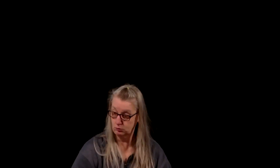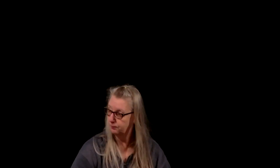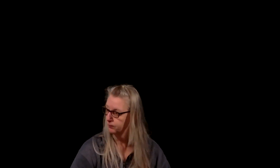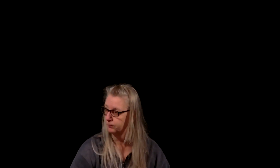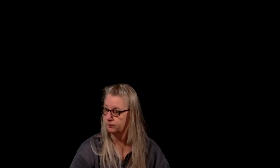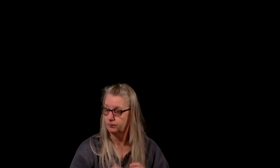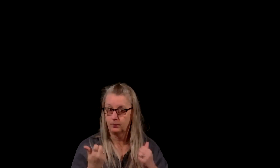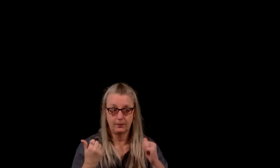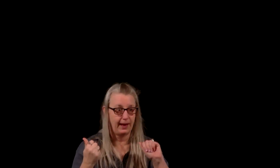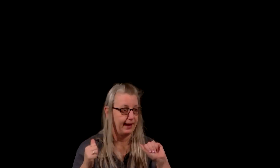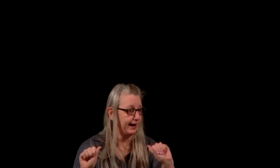the speaker.